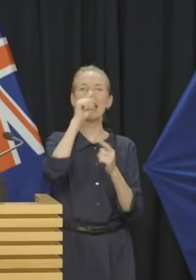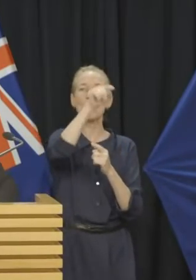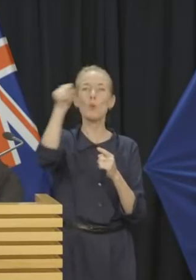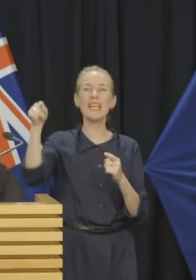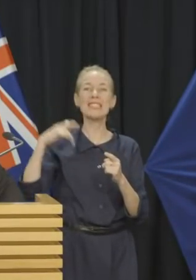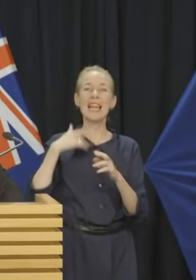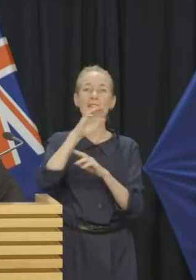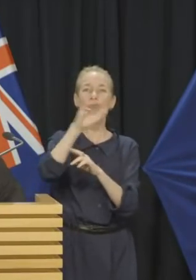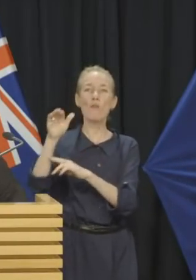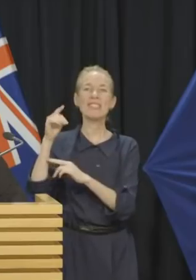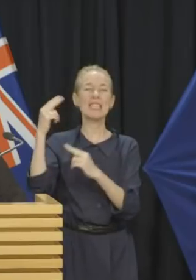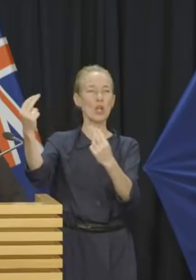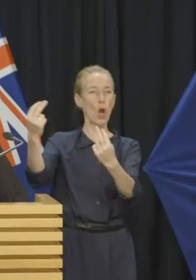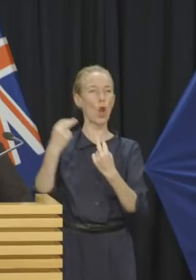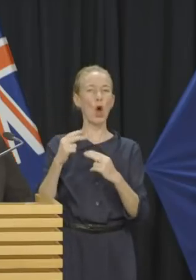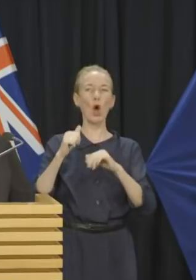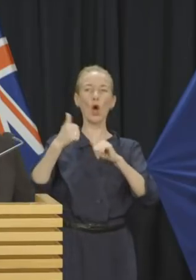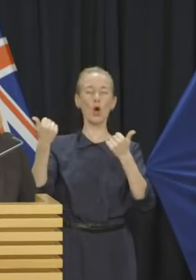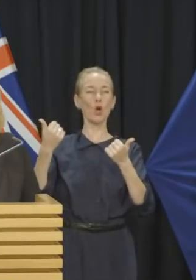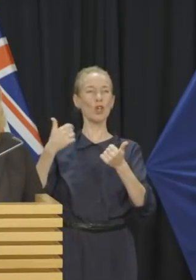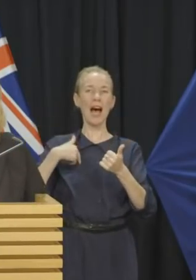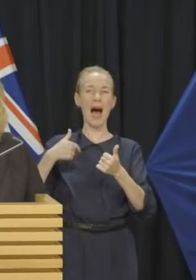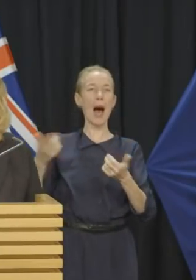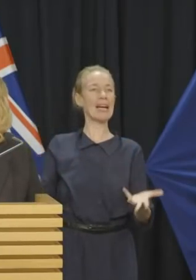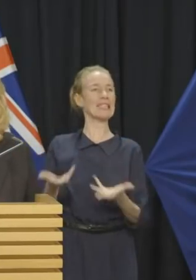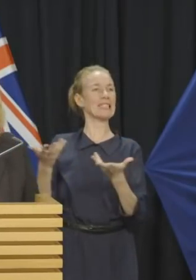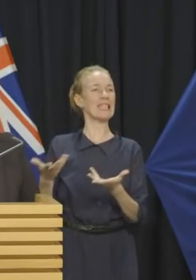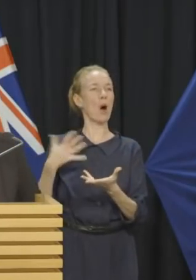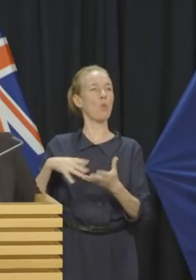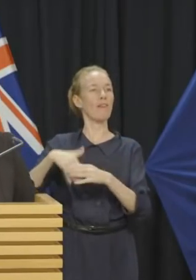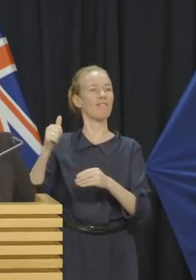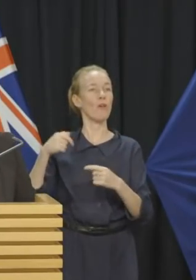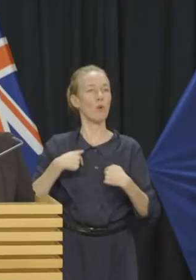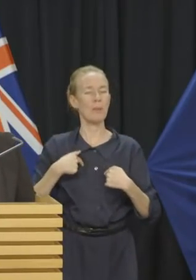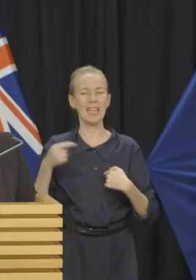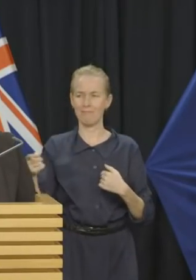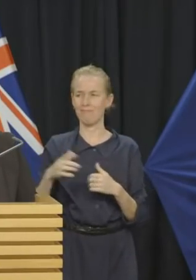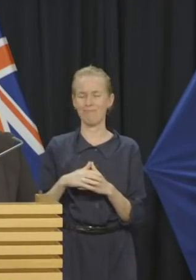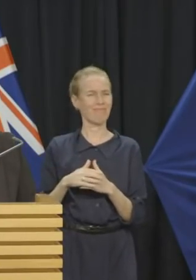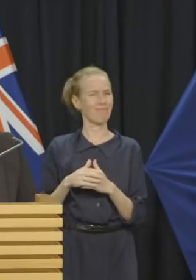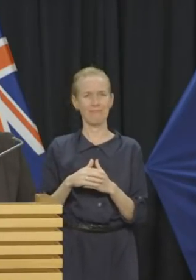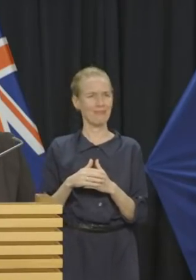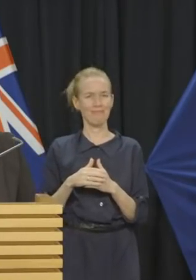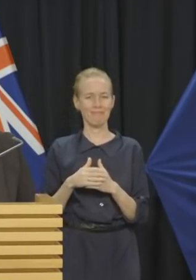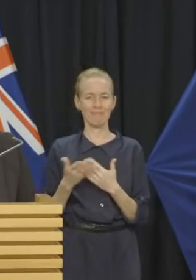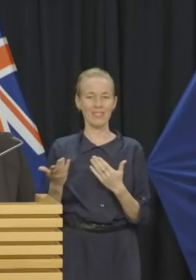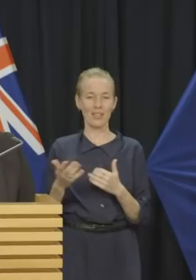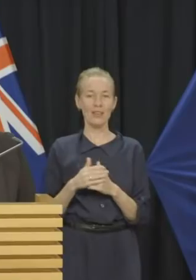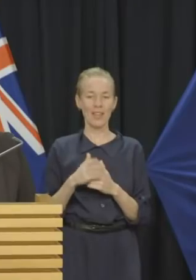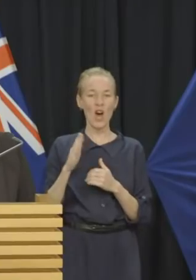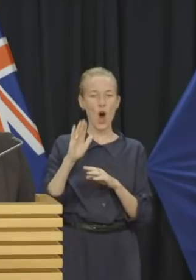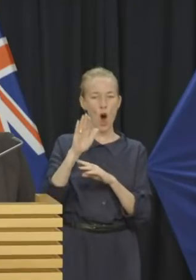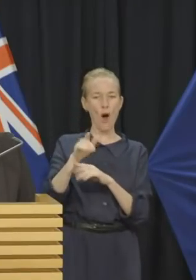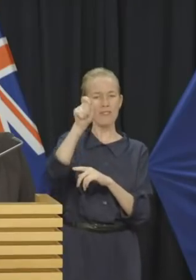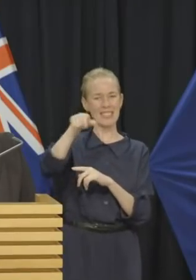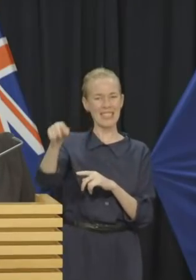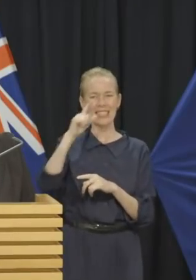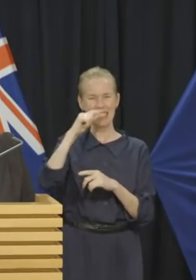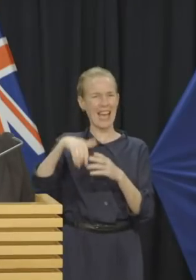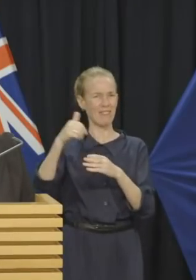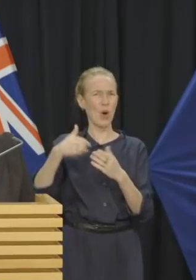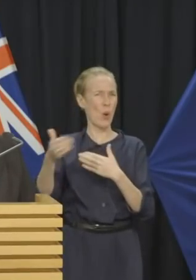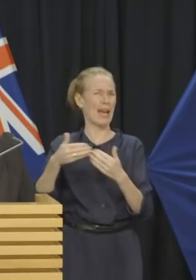overseas. Sorry, Audrey. Yeah, if there's say an adult living in Australia who wants to come back and see an